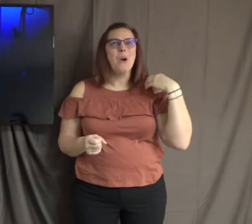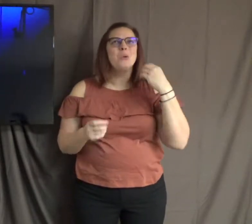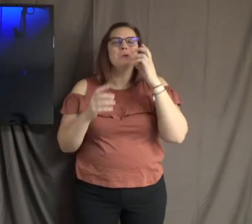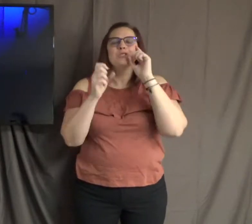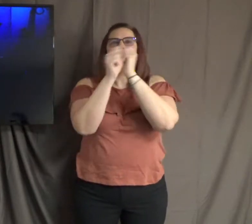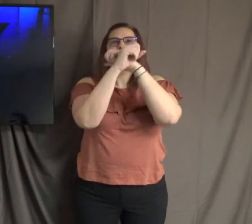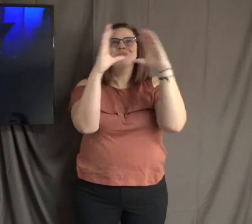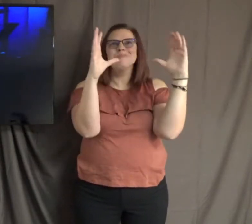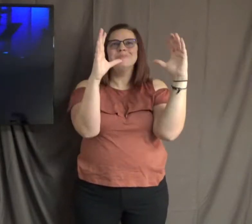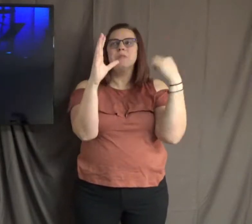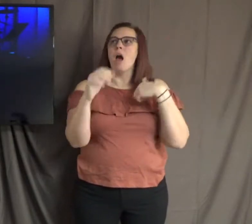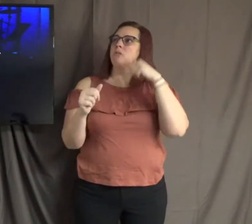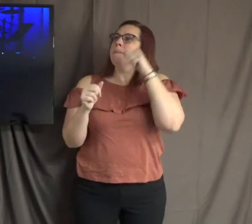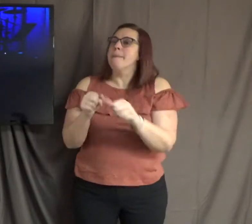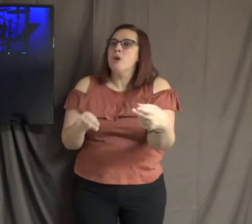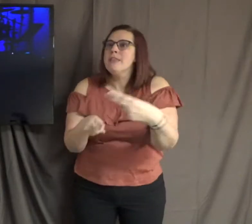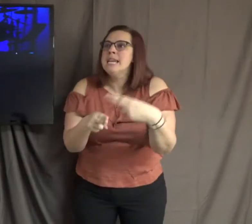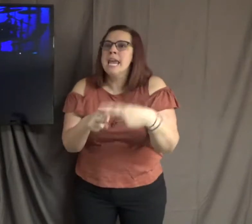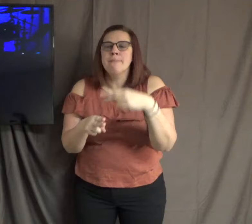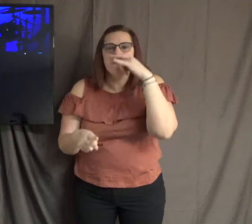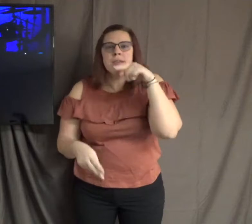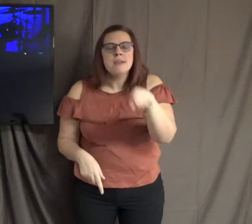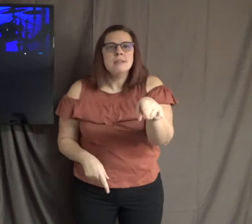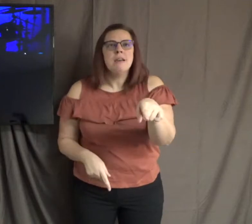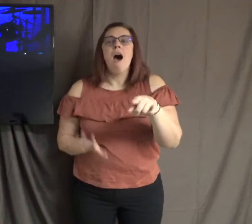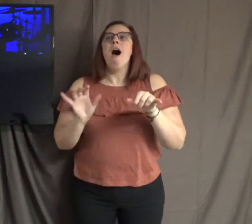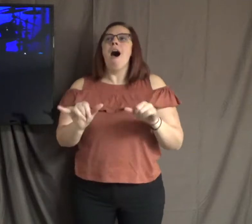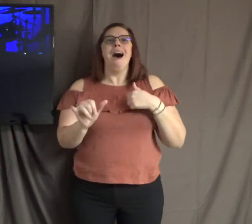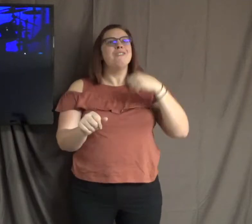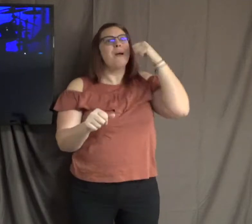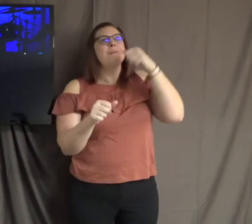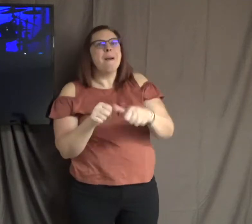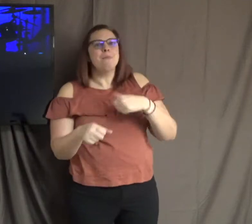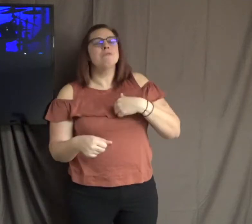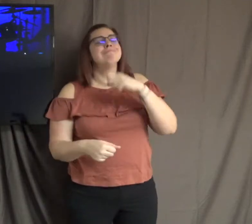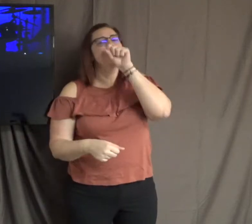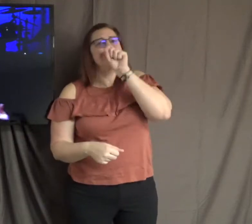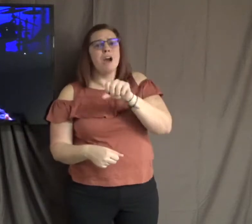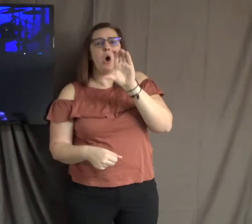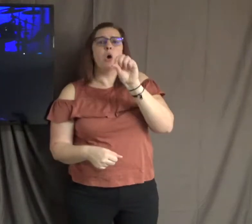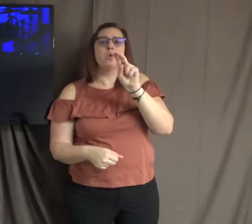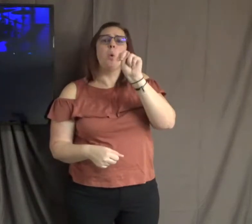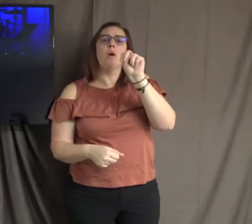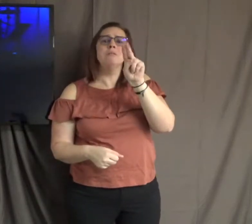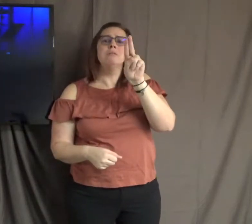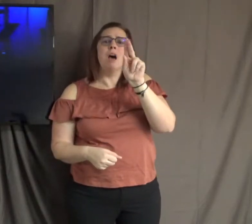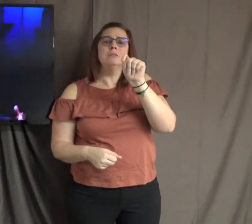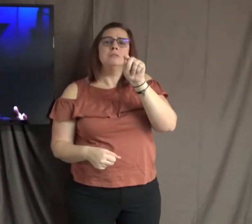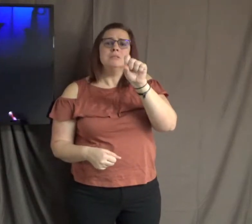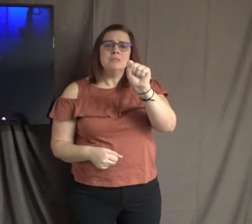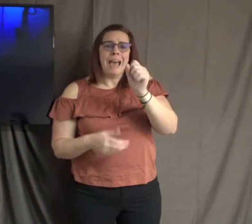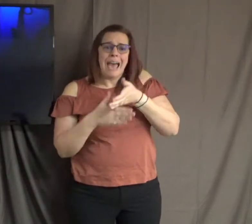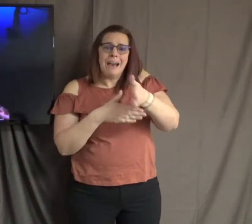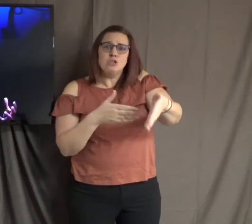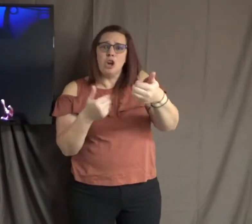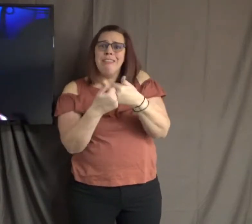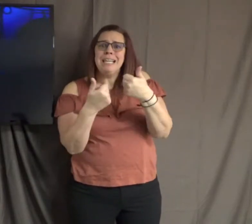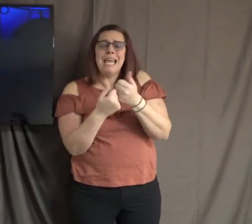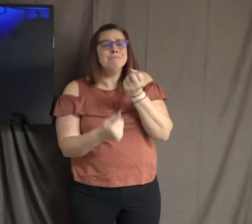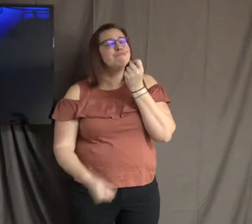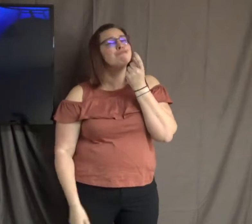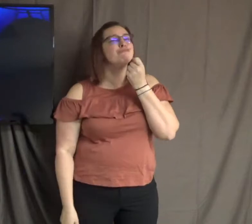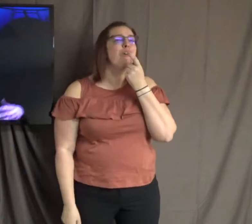All of a sudden, I did remember how much I loved corn nuts after the game. I remembered what my bike looked like. I remember how it